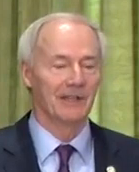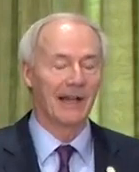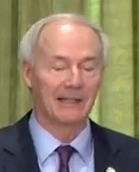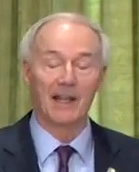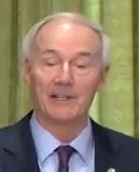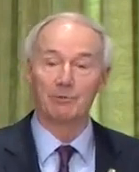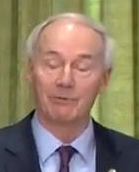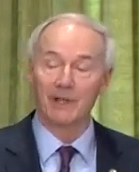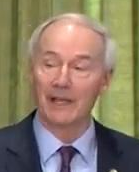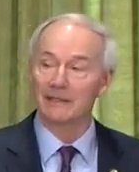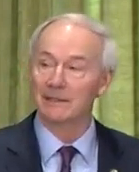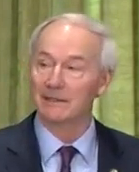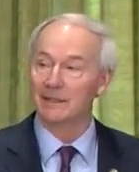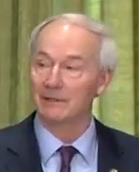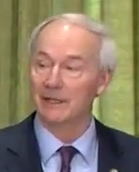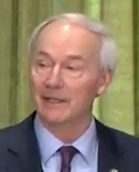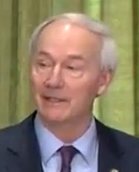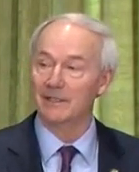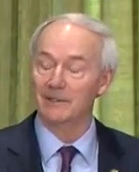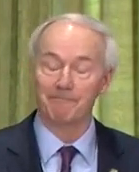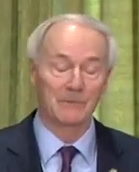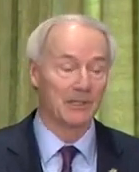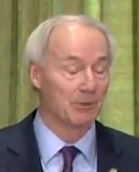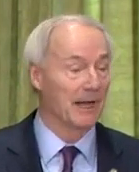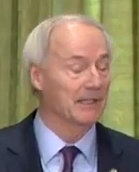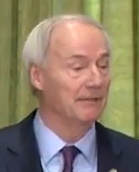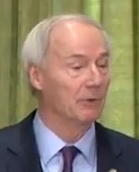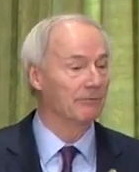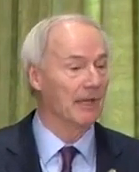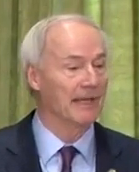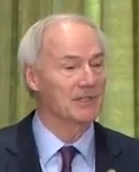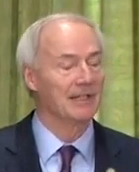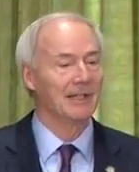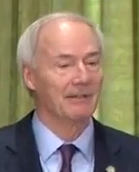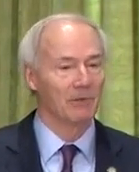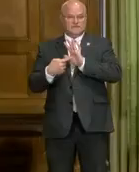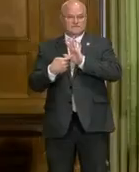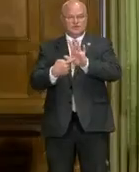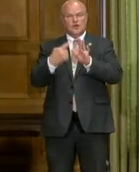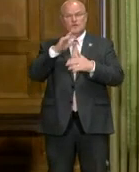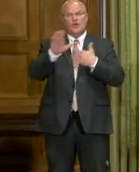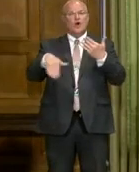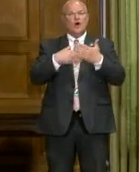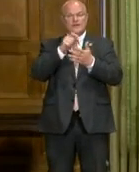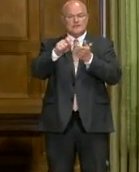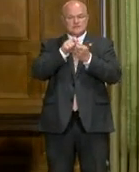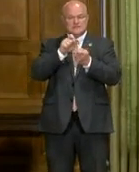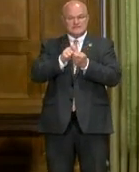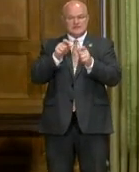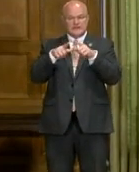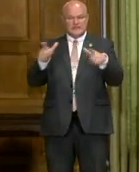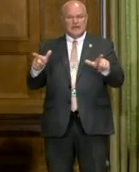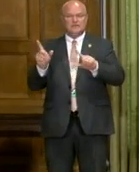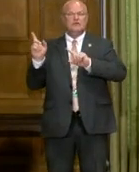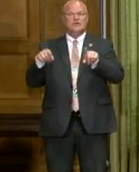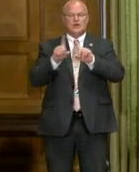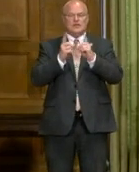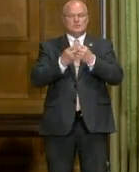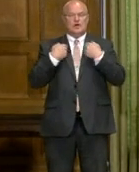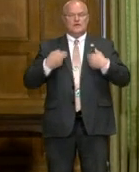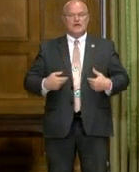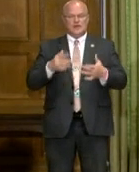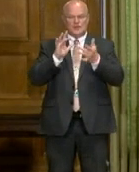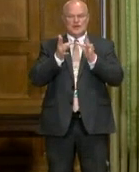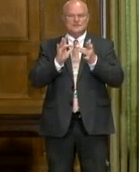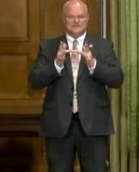the guidelines reflect and directive reflects. For all the specific language, go to the Department of